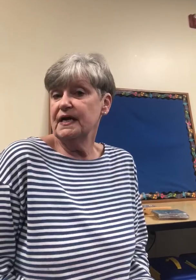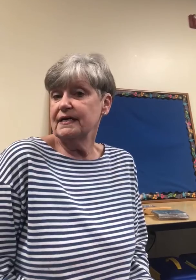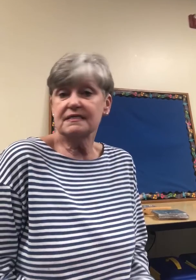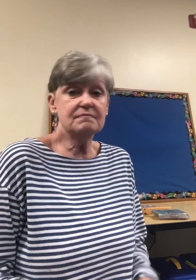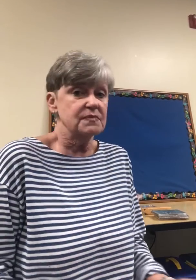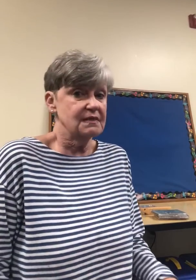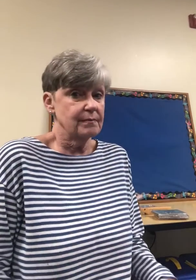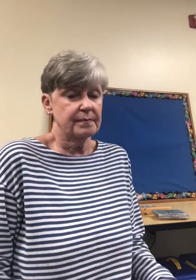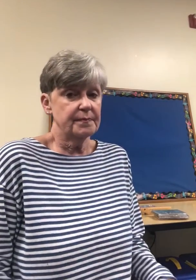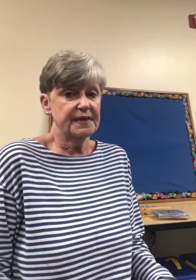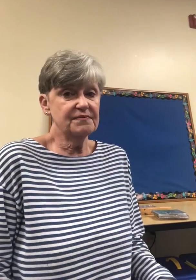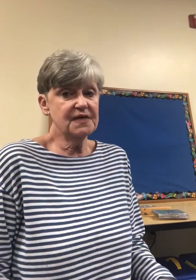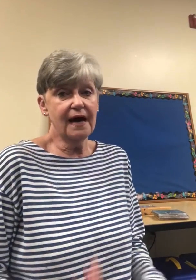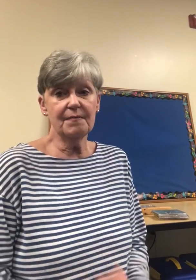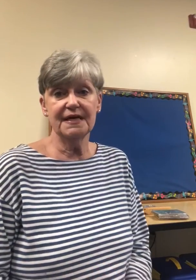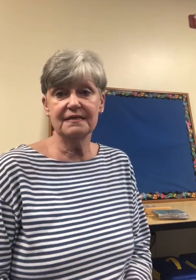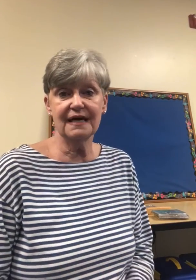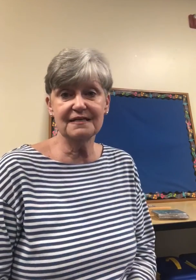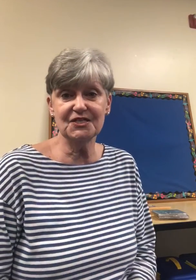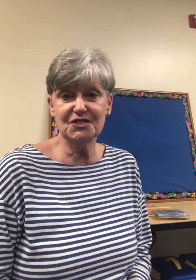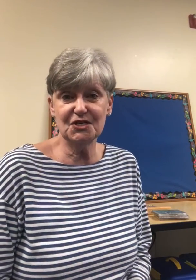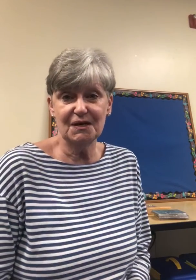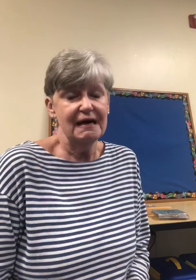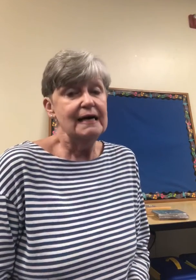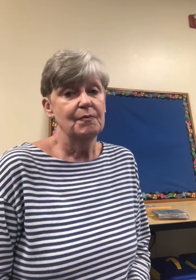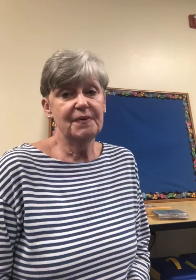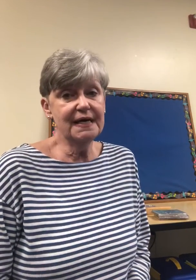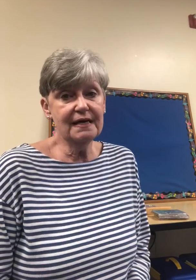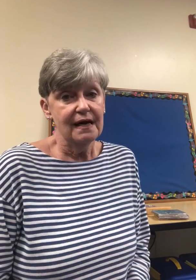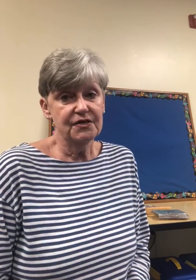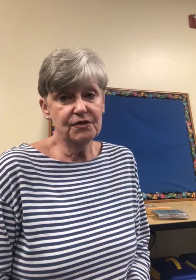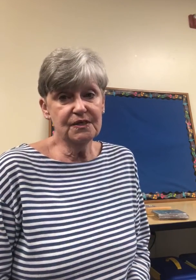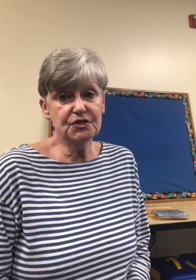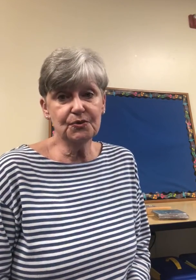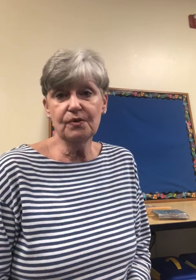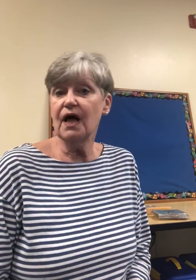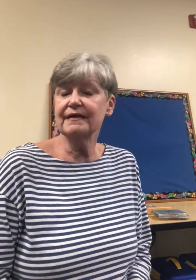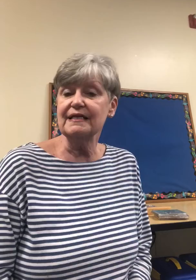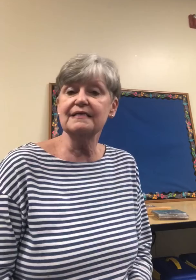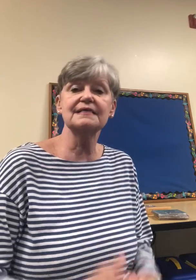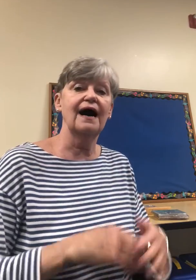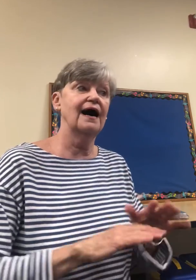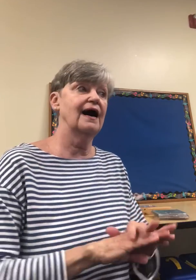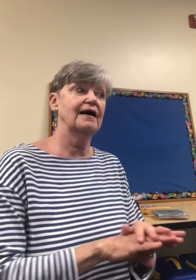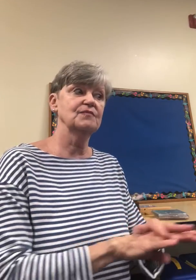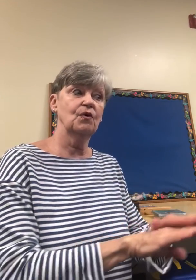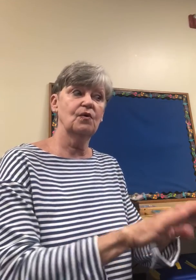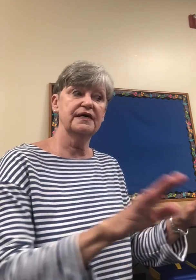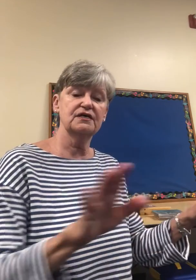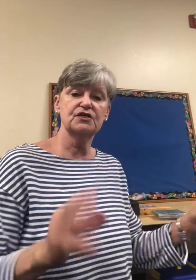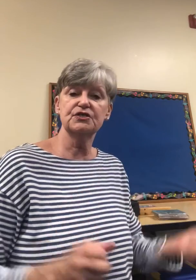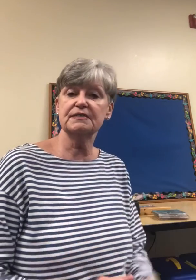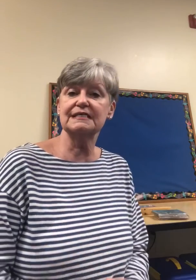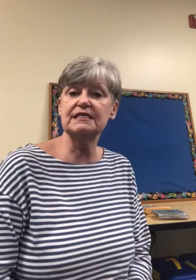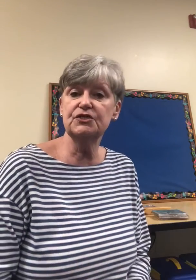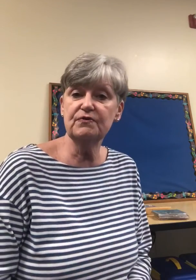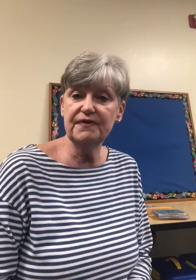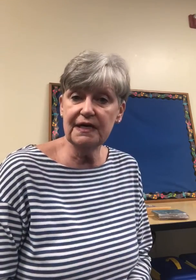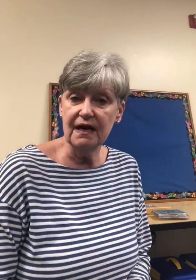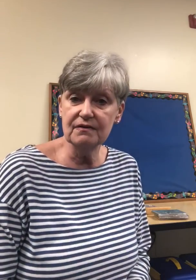next bit of time that it takes us to be doing school like this. I'm going to send you videos.